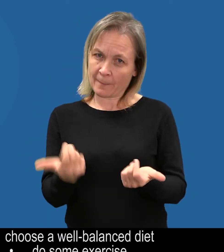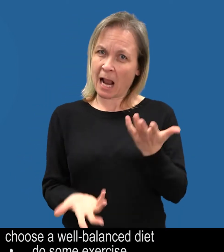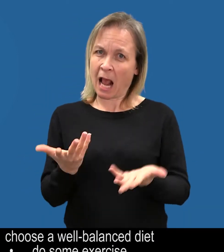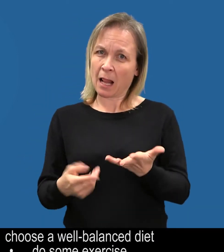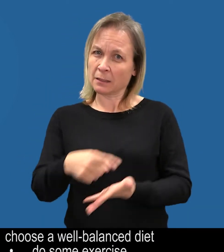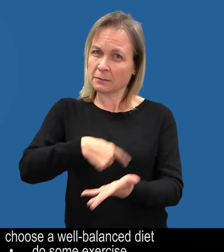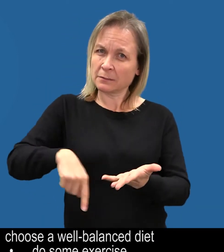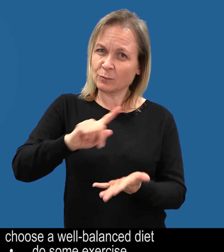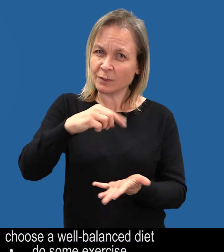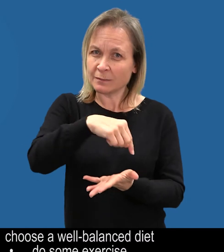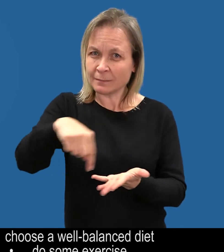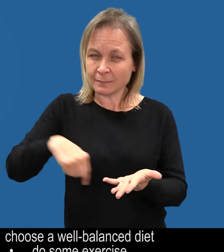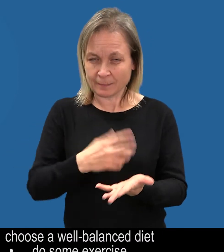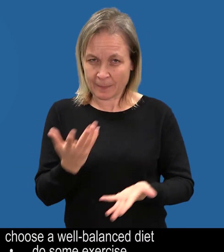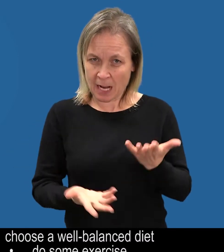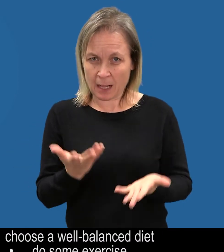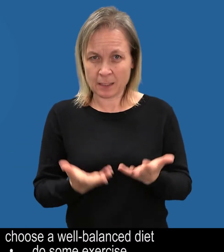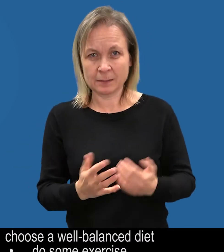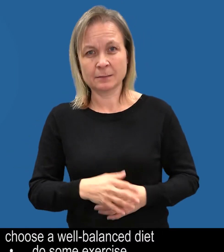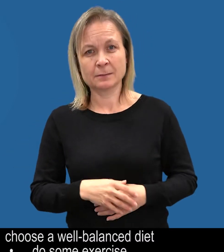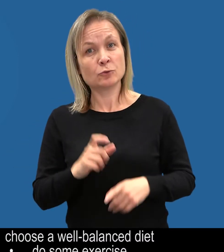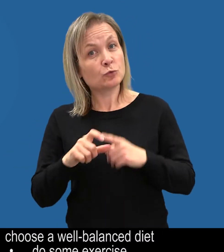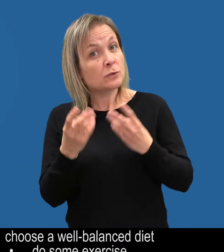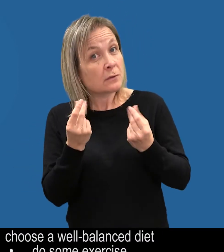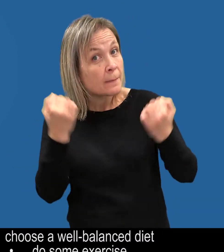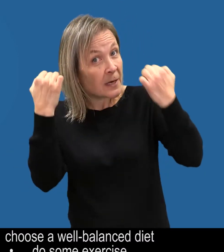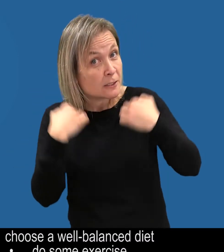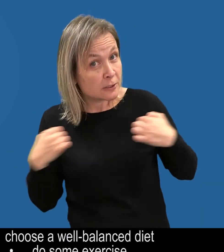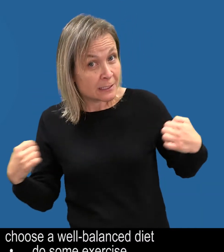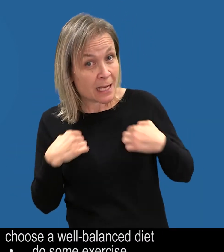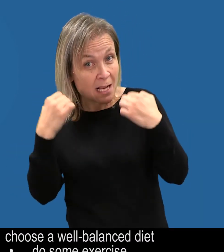Choose a well-balanced diet. Do some exercise.